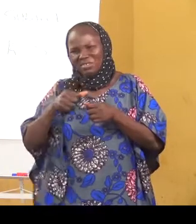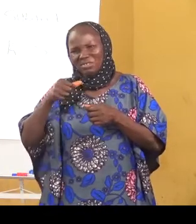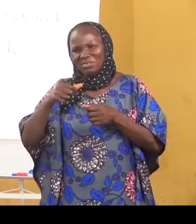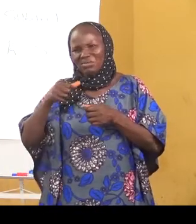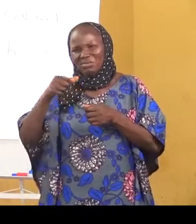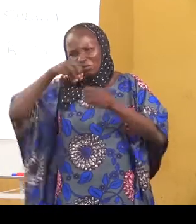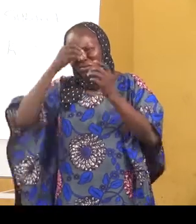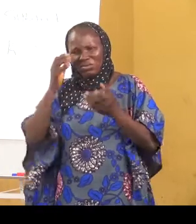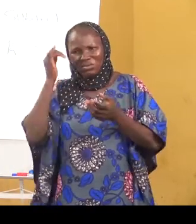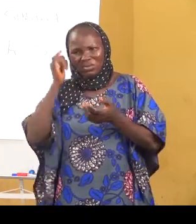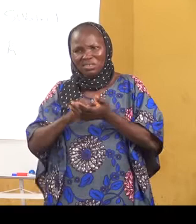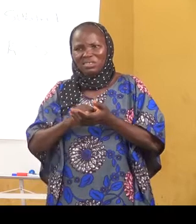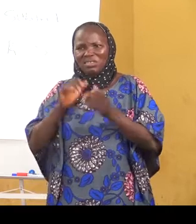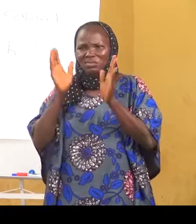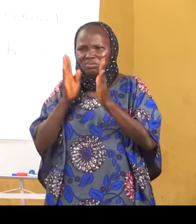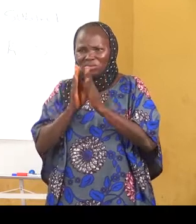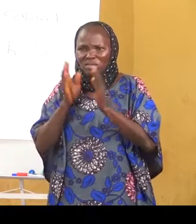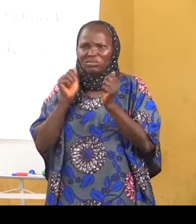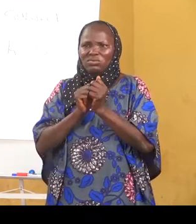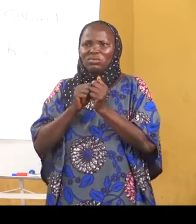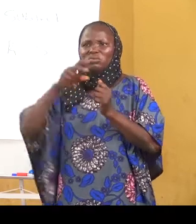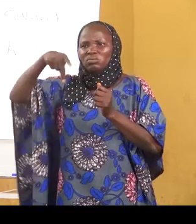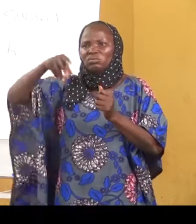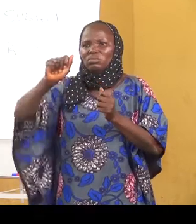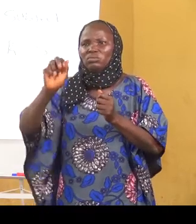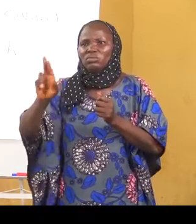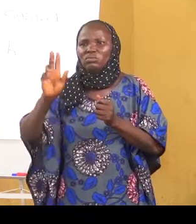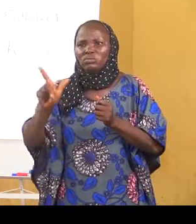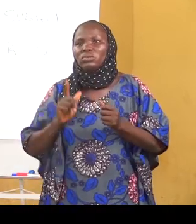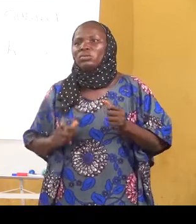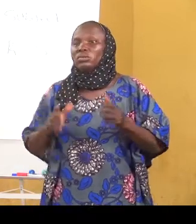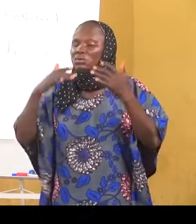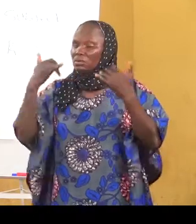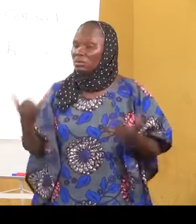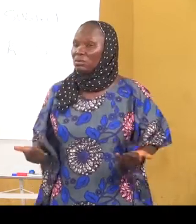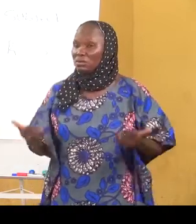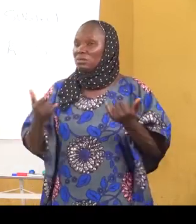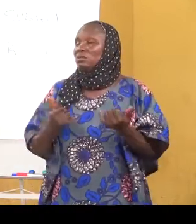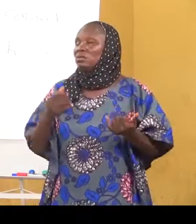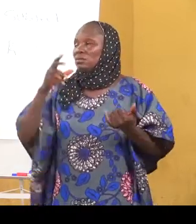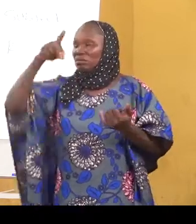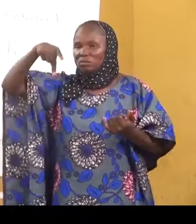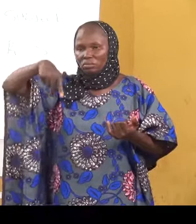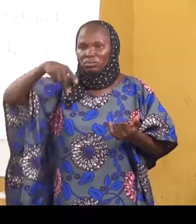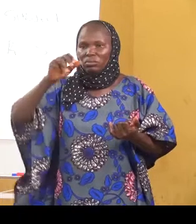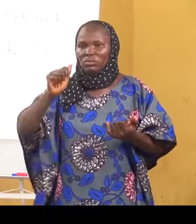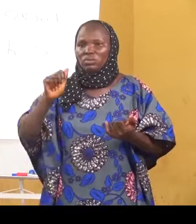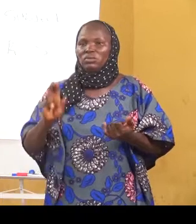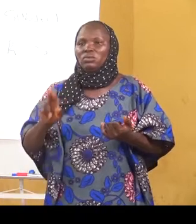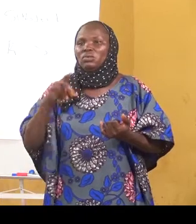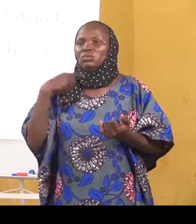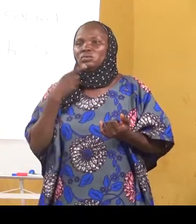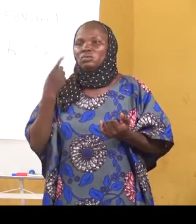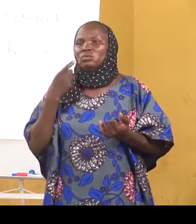in prison. Now, Paul, who was in prison,